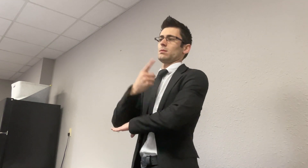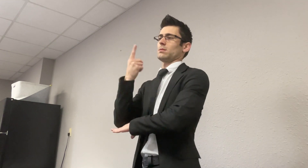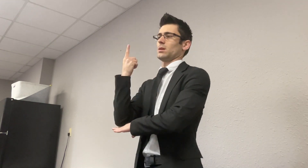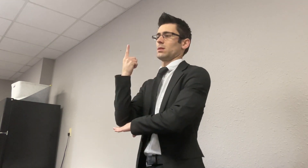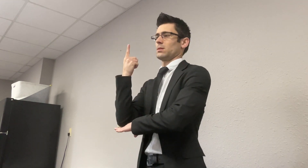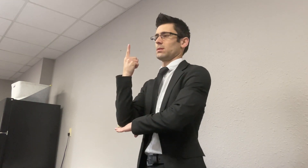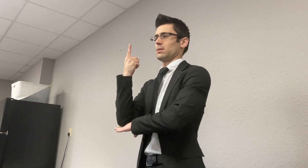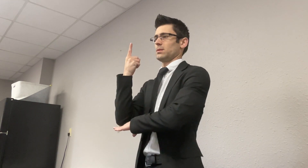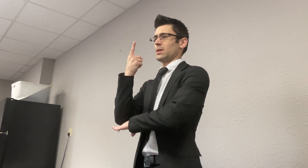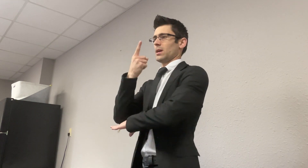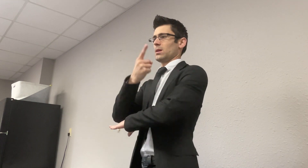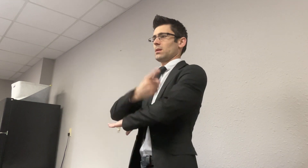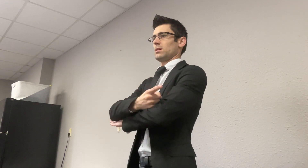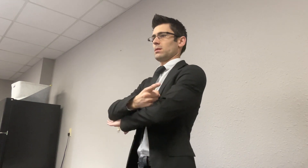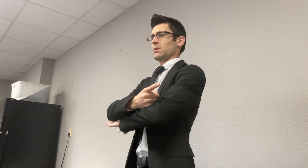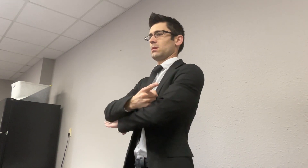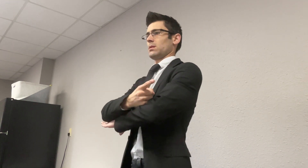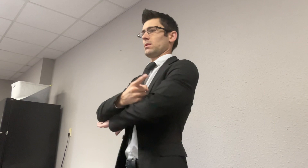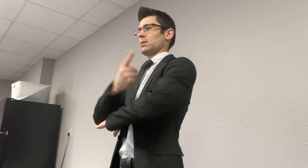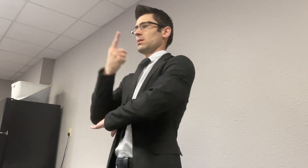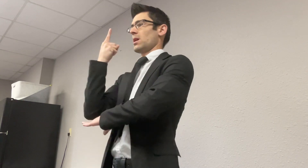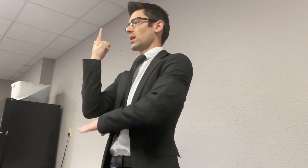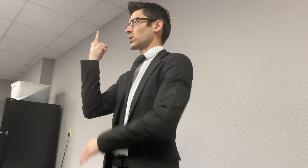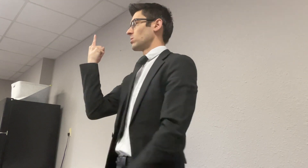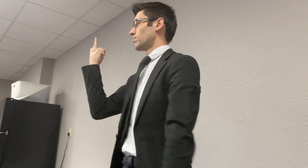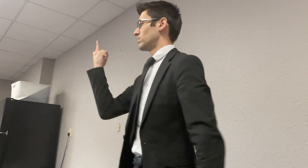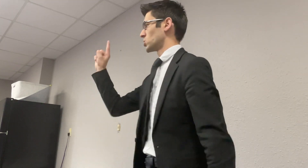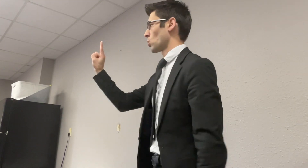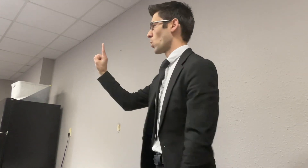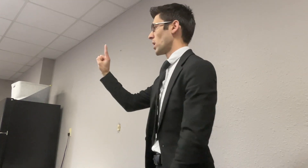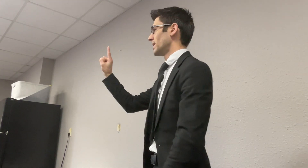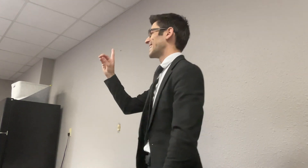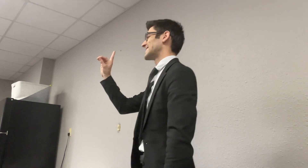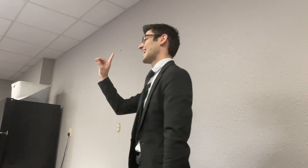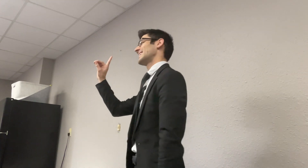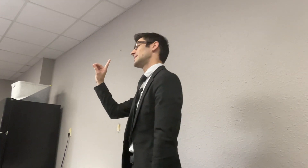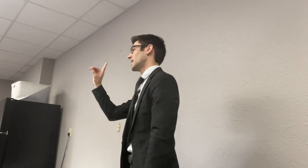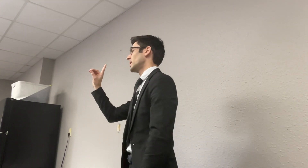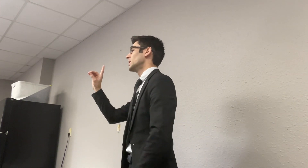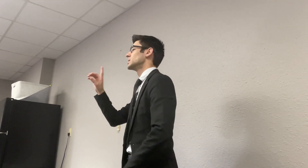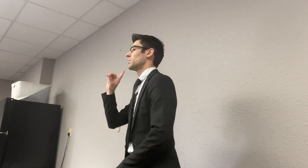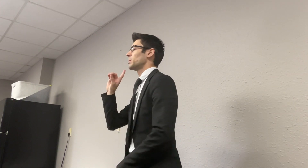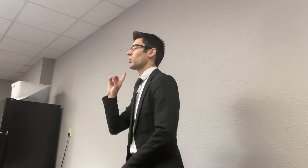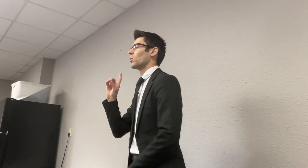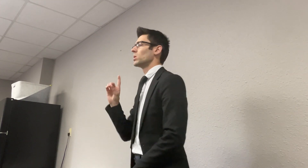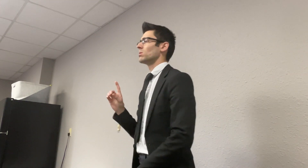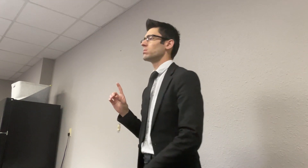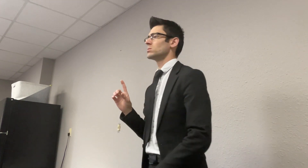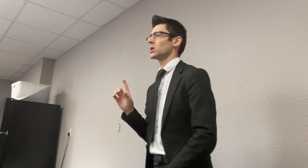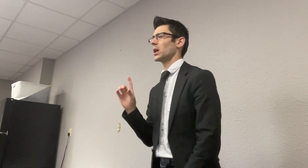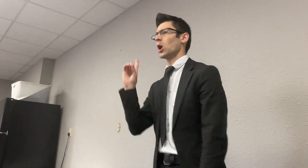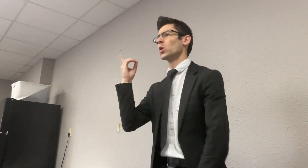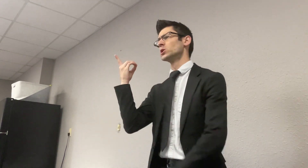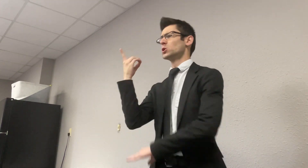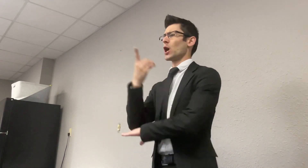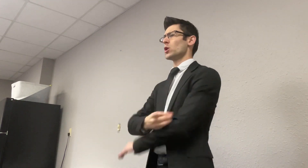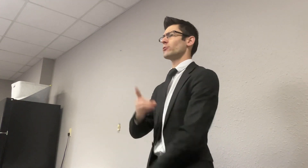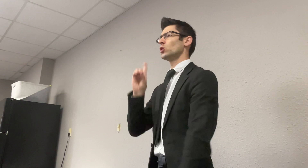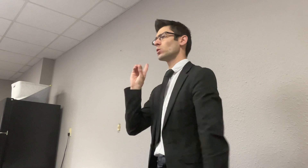Okay. Day. One day. Yeah, like just a one. It's not a D. Some people will say, oh, it's day, you have to do with it.